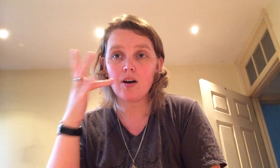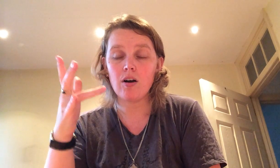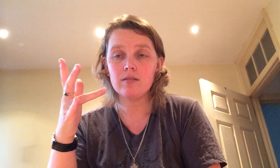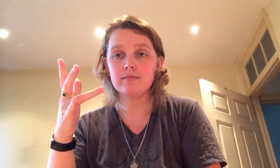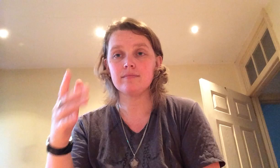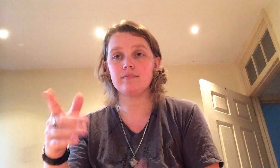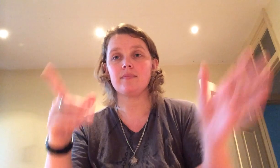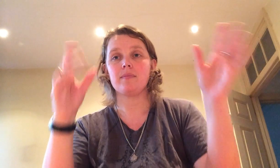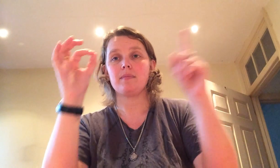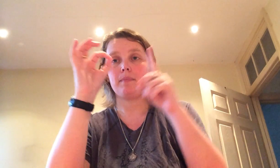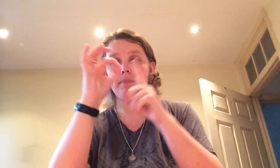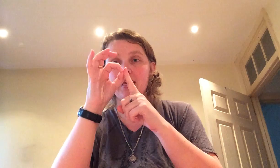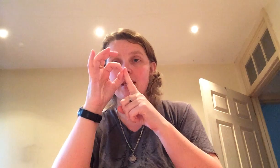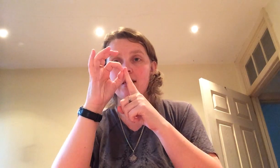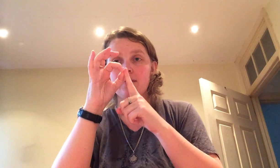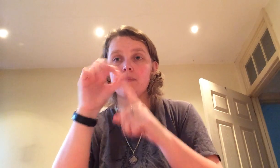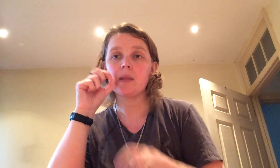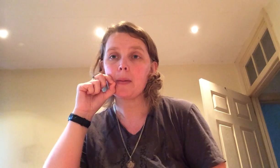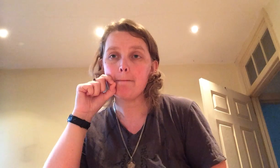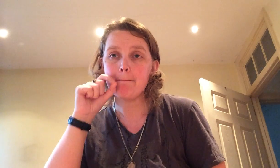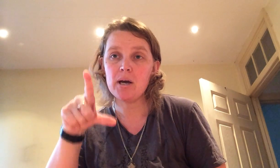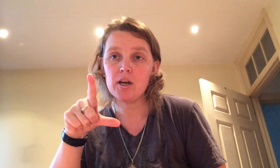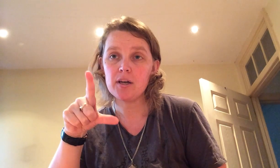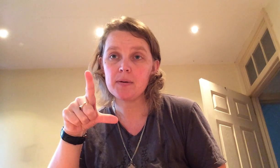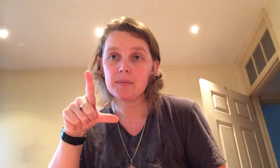O. P. P.